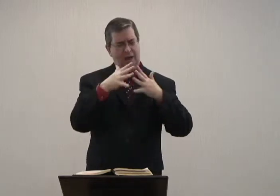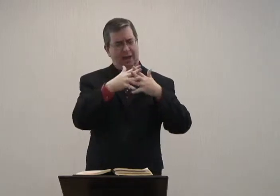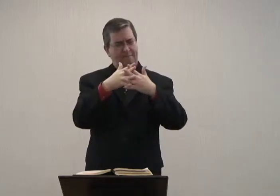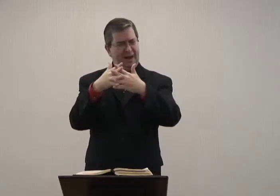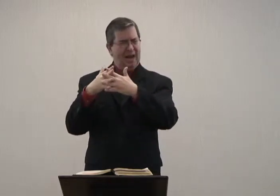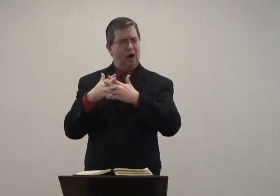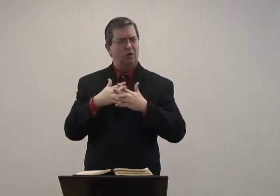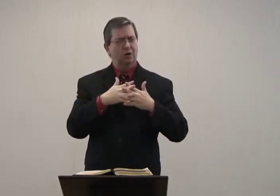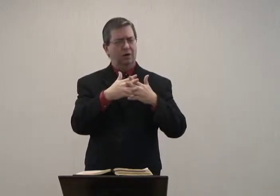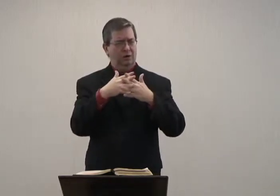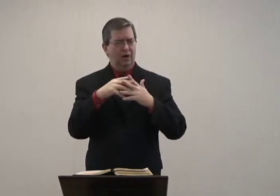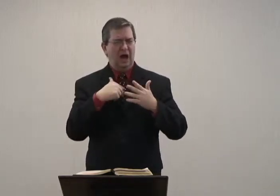It's interesting. America,